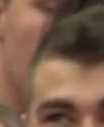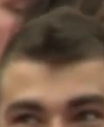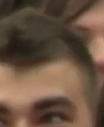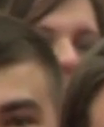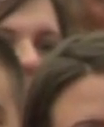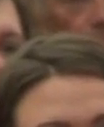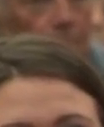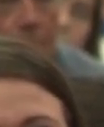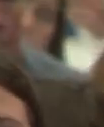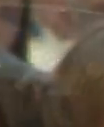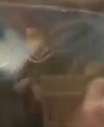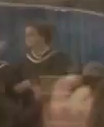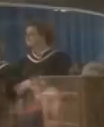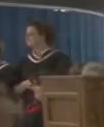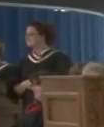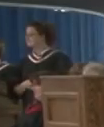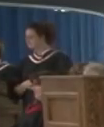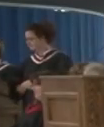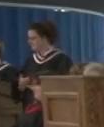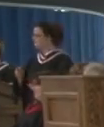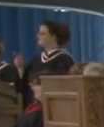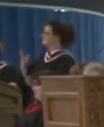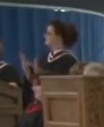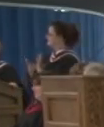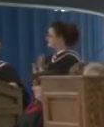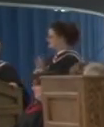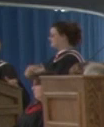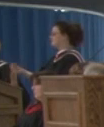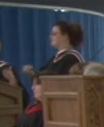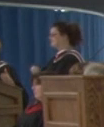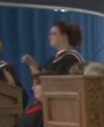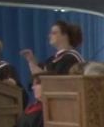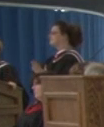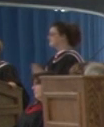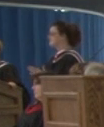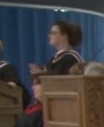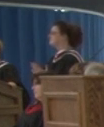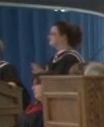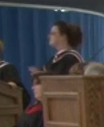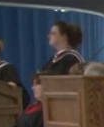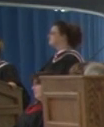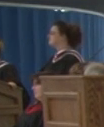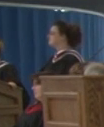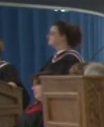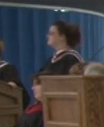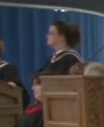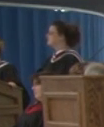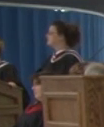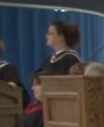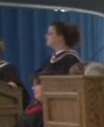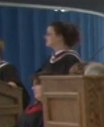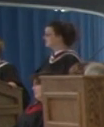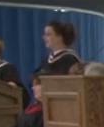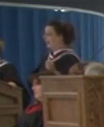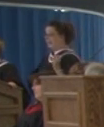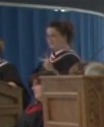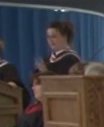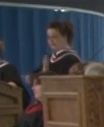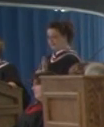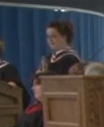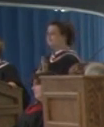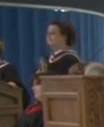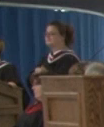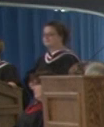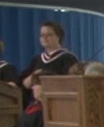another test." So she gave me the second test. Came back, and she said,